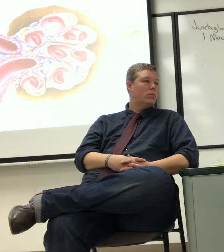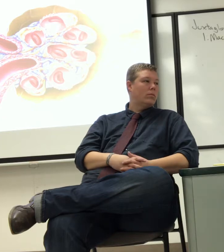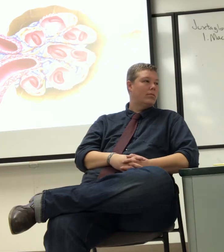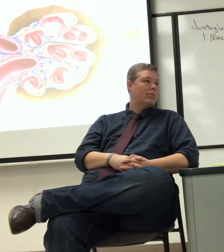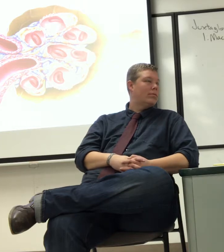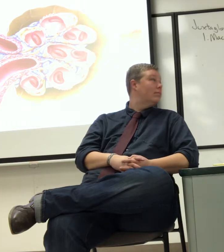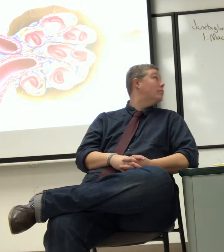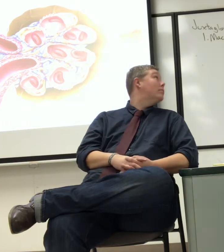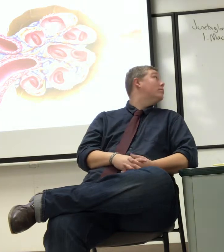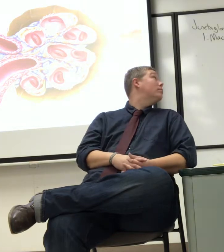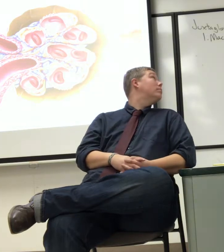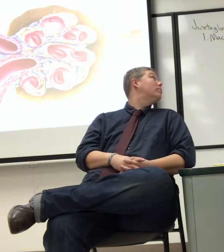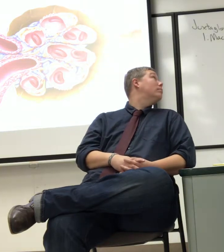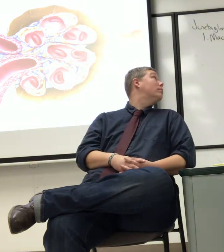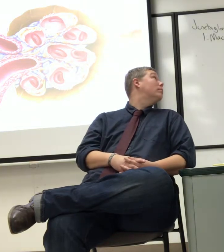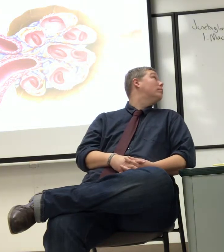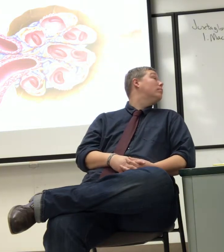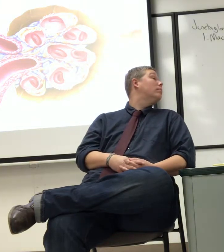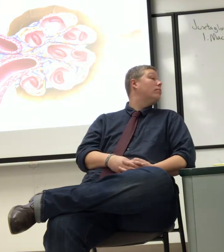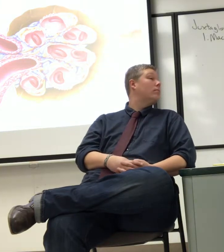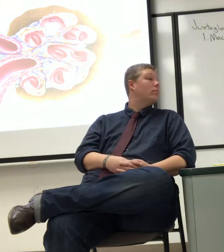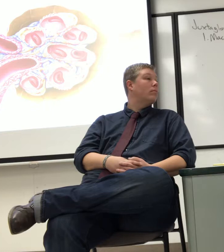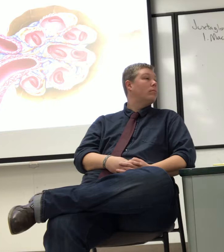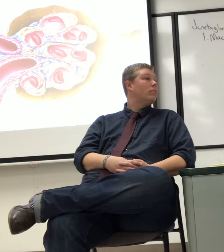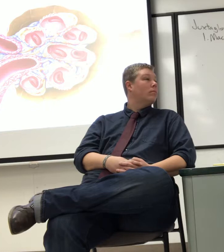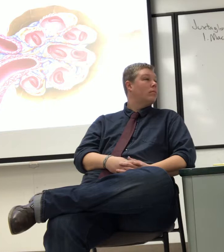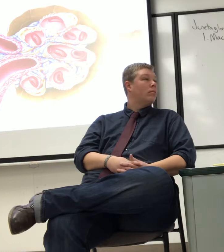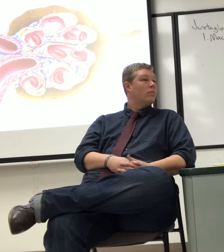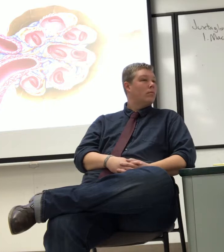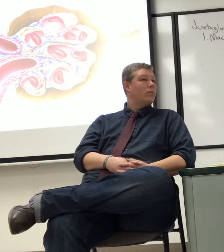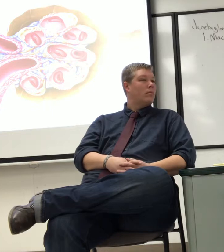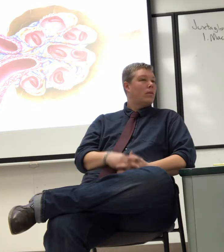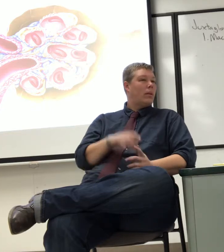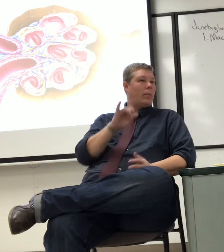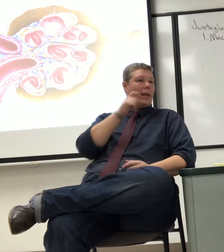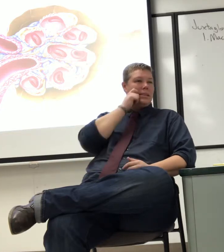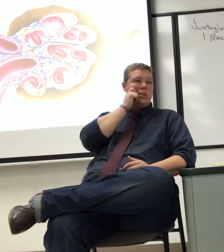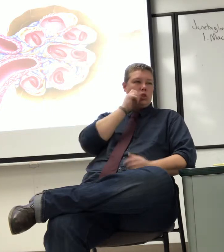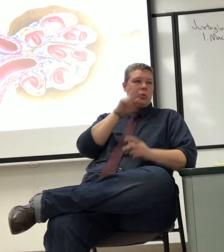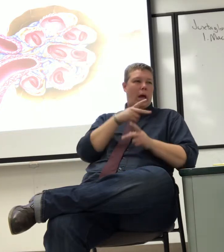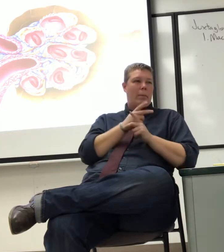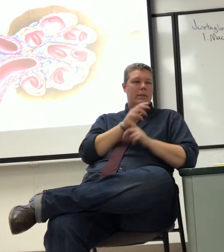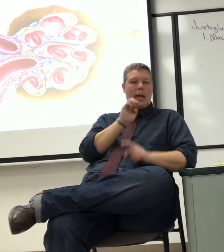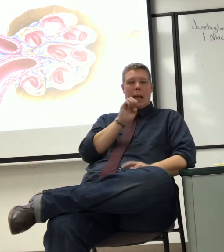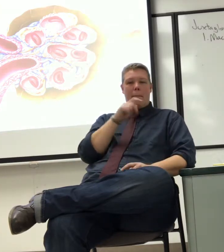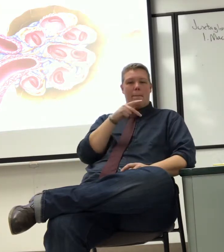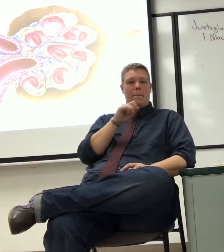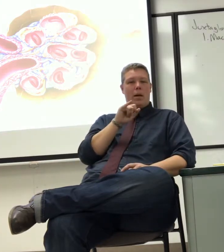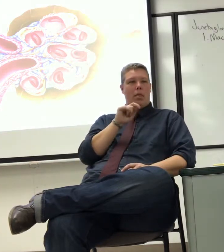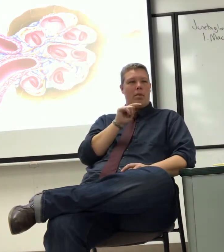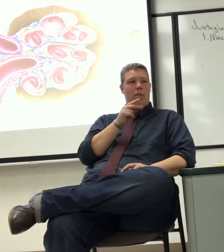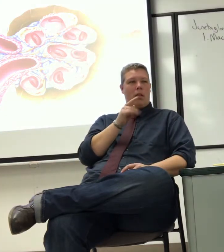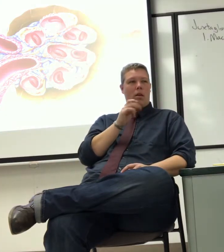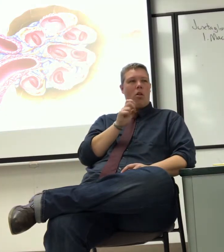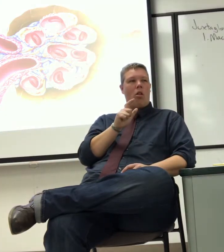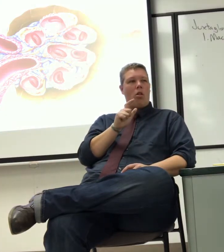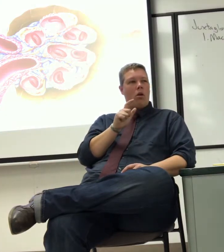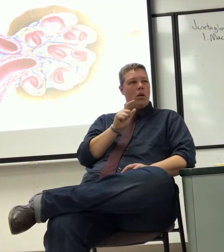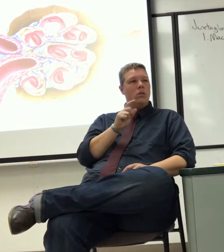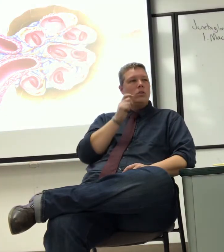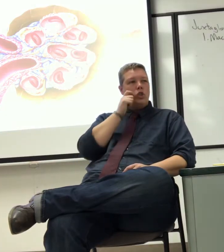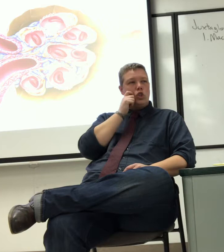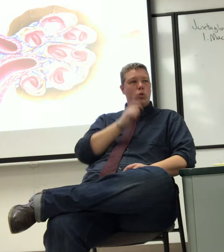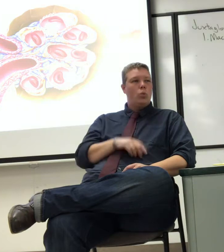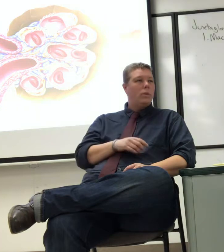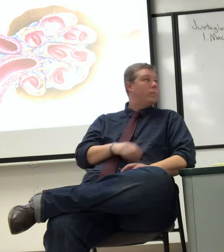I'm going to go columnar ET cells because let's remember the tissue type, epithelial tissue. Now, number 2 is that's